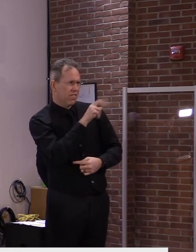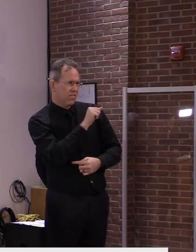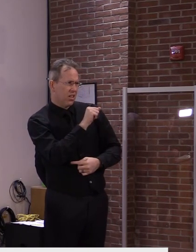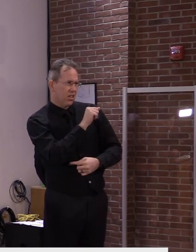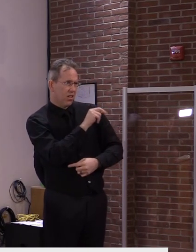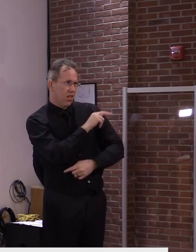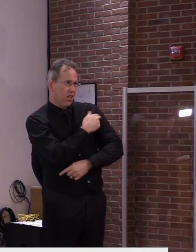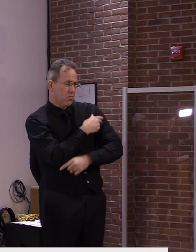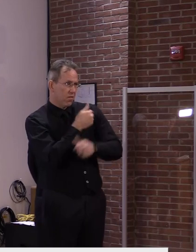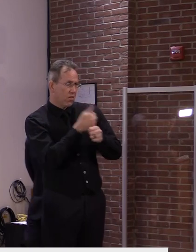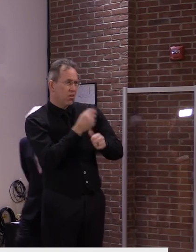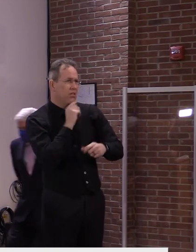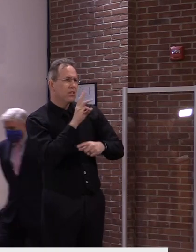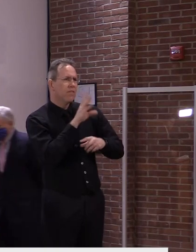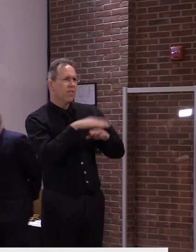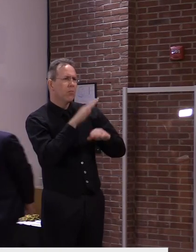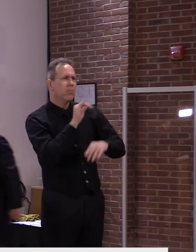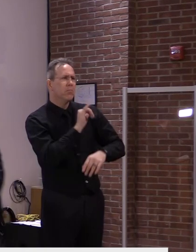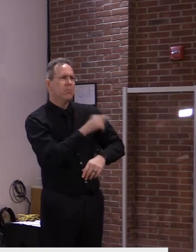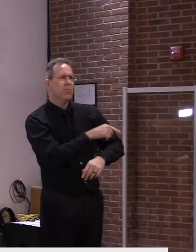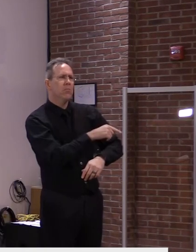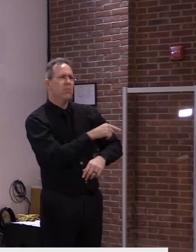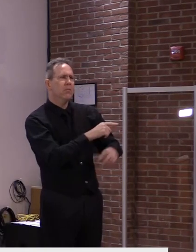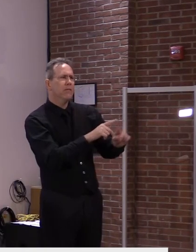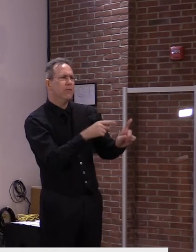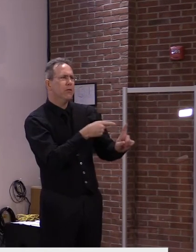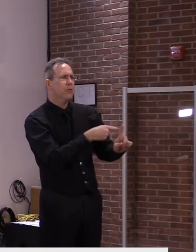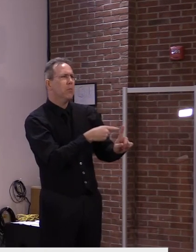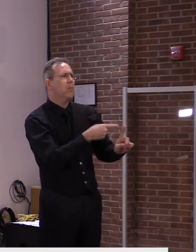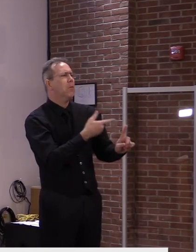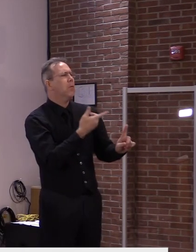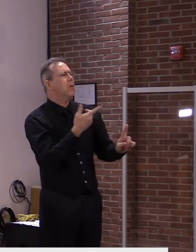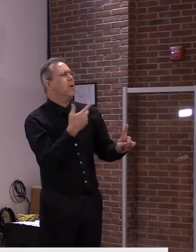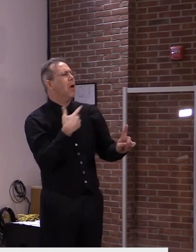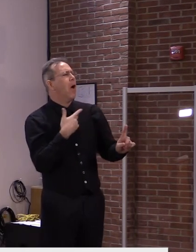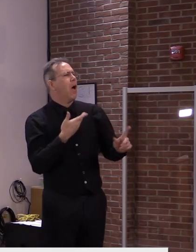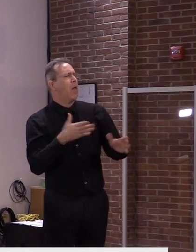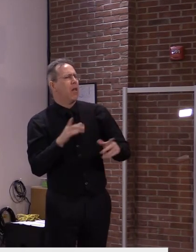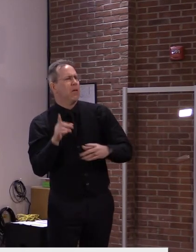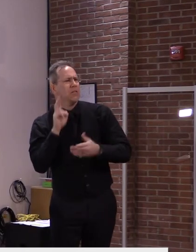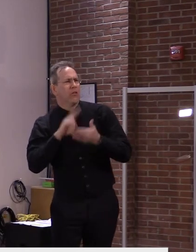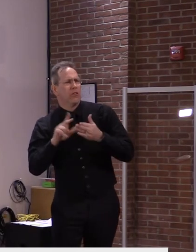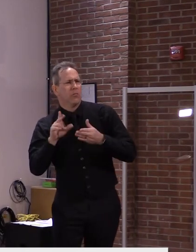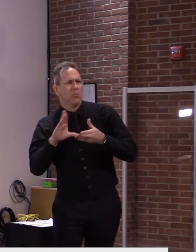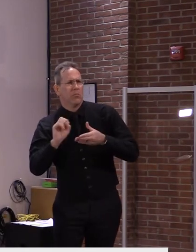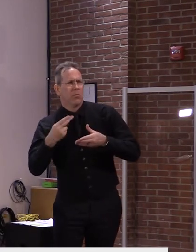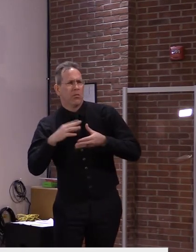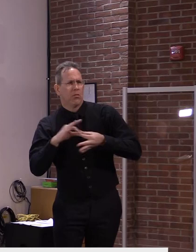vaccinations, but I'll let Secretary Smith answer.